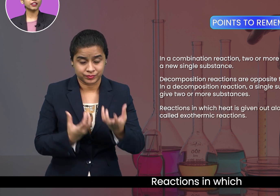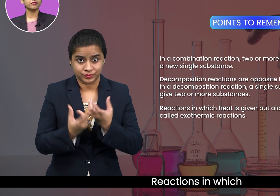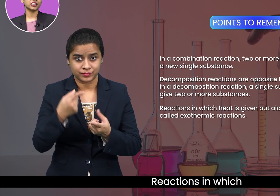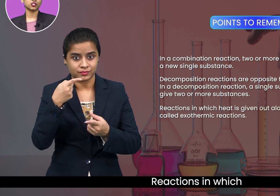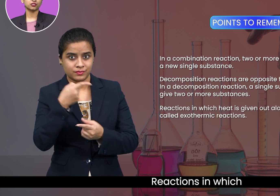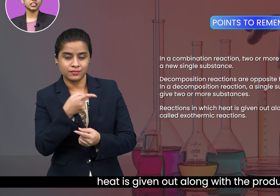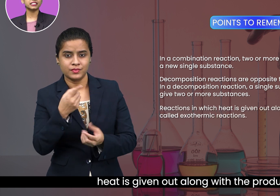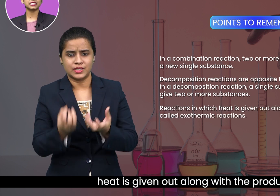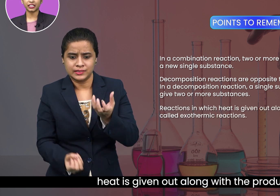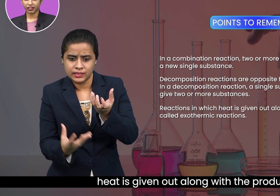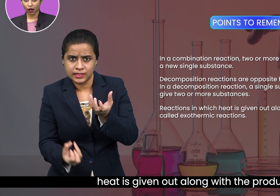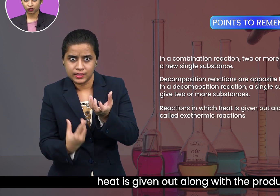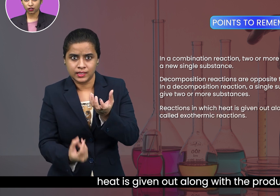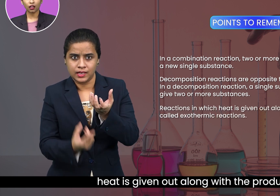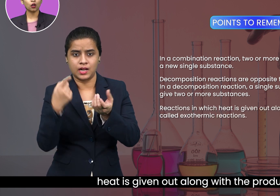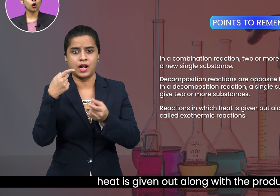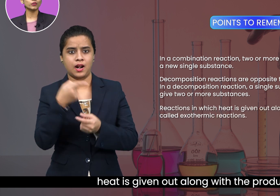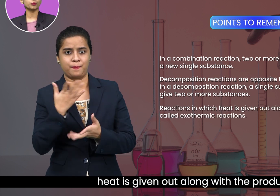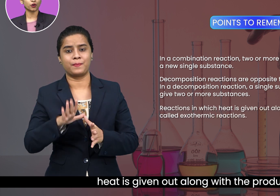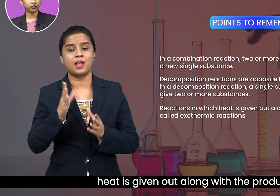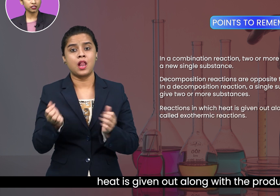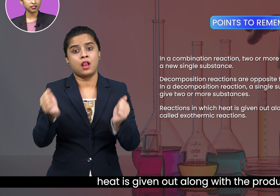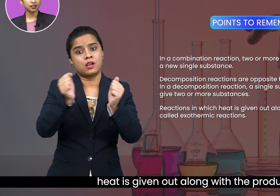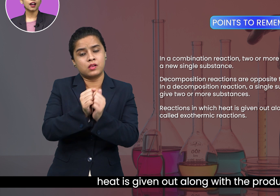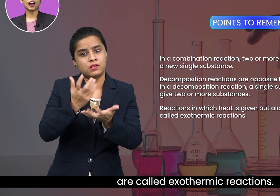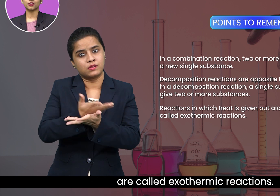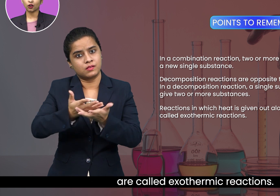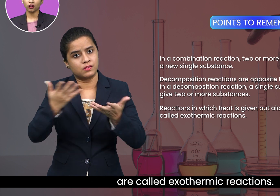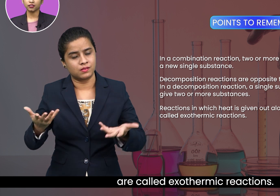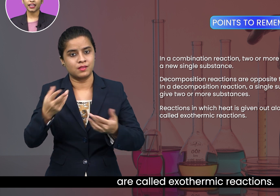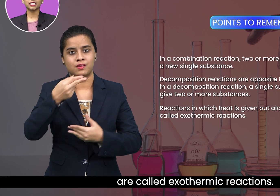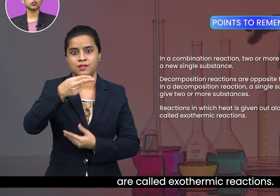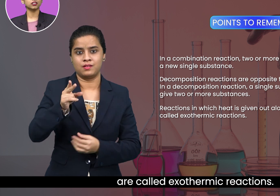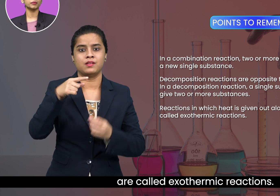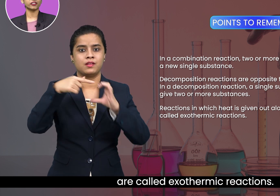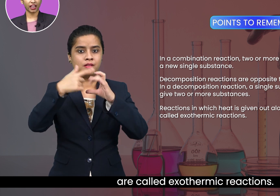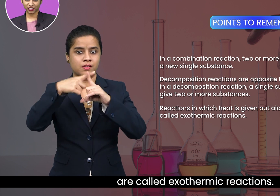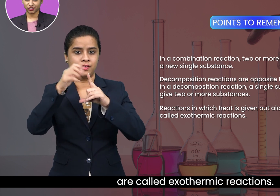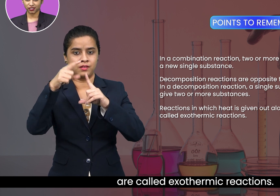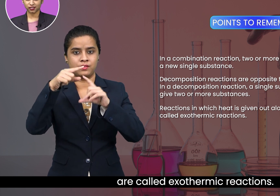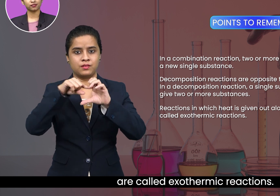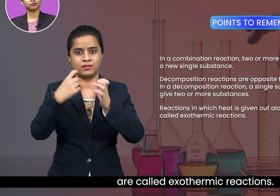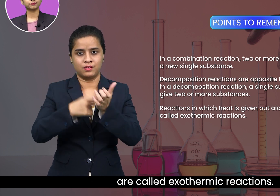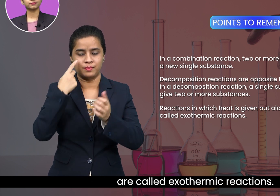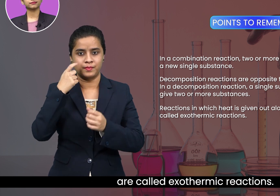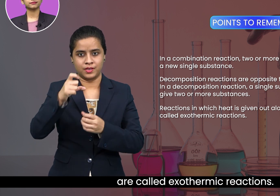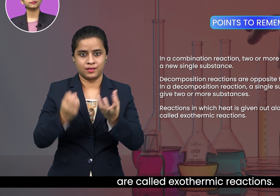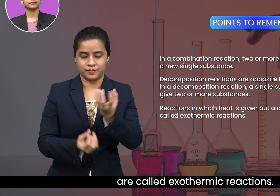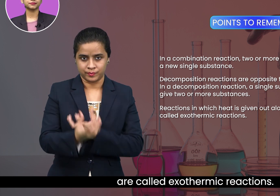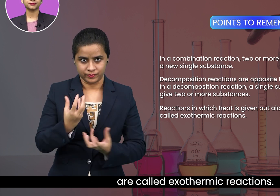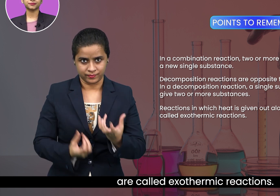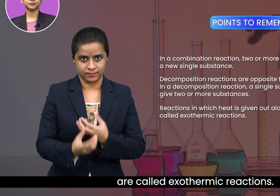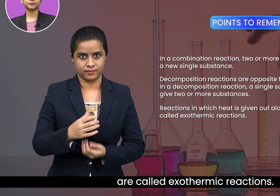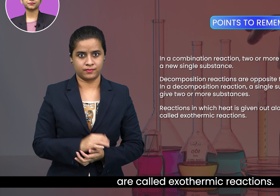Reactions in which heat is given out along with the products are called exothermic reactions.